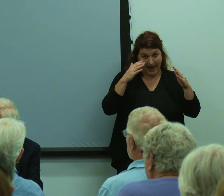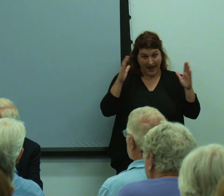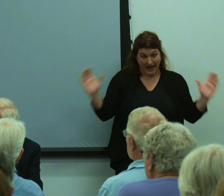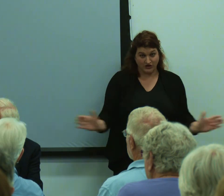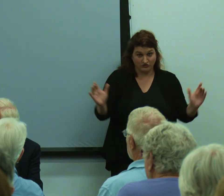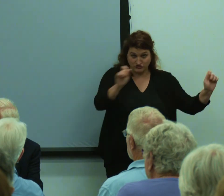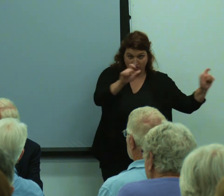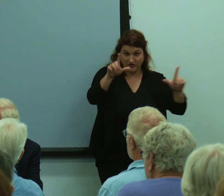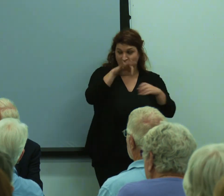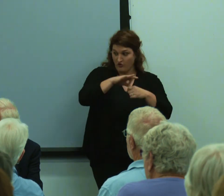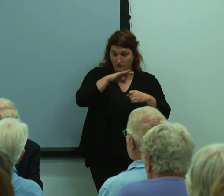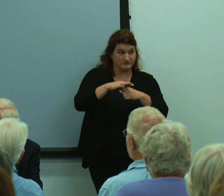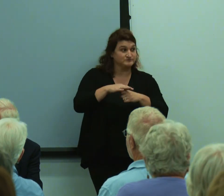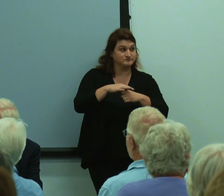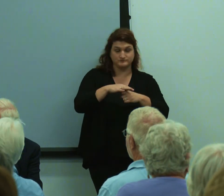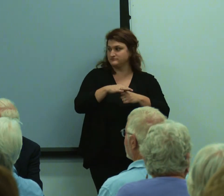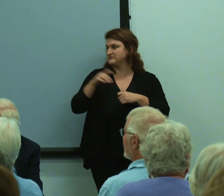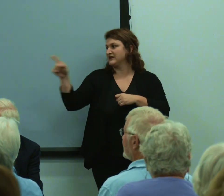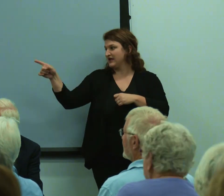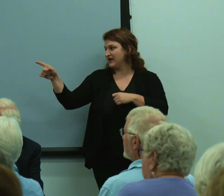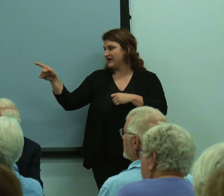to vote.